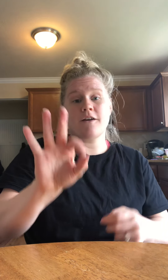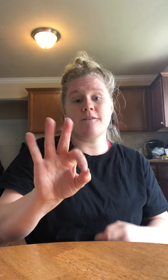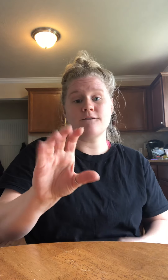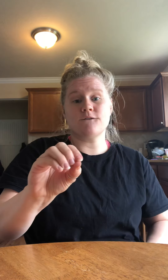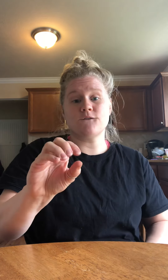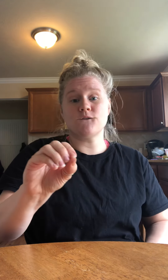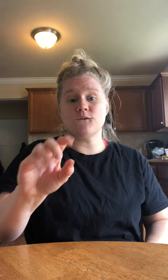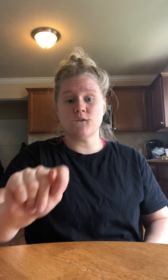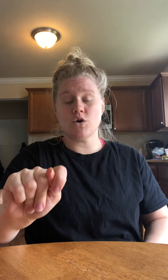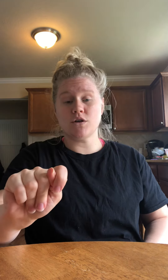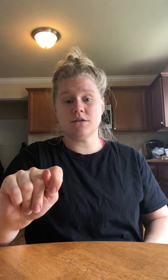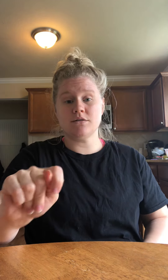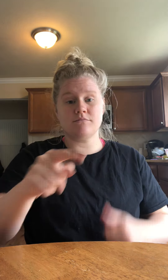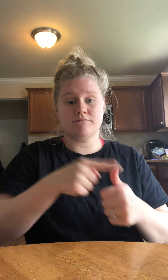woman,